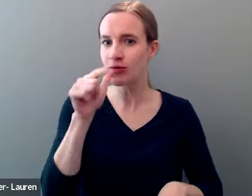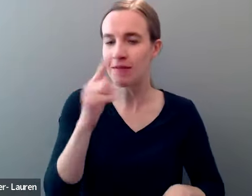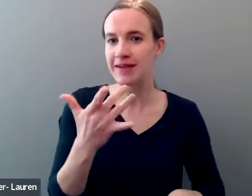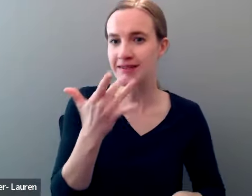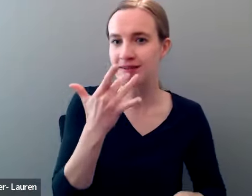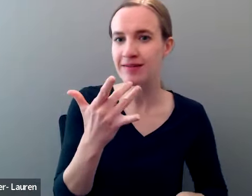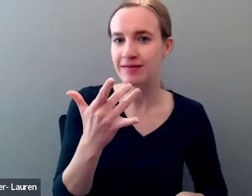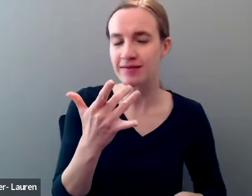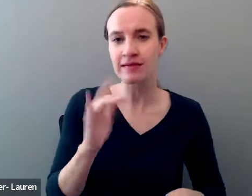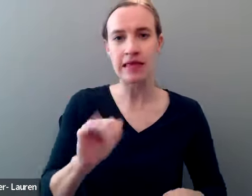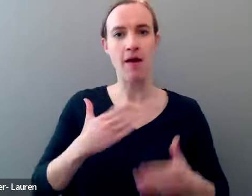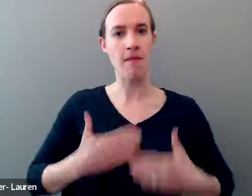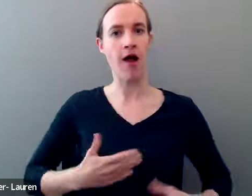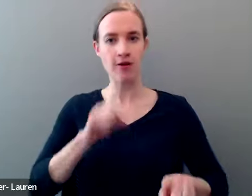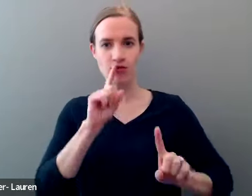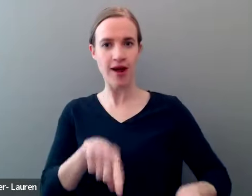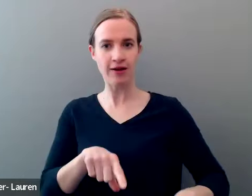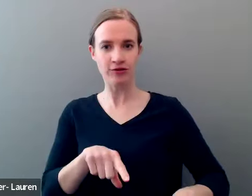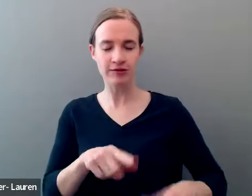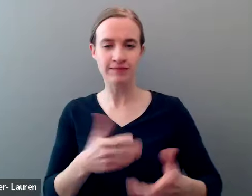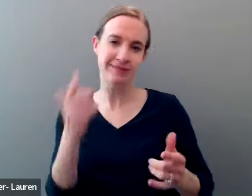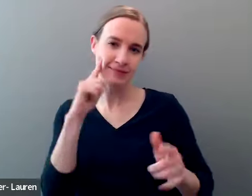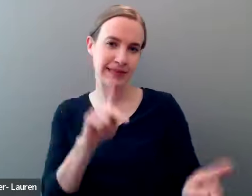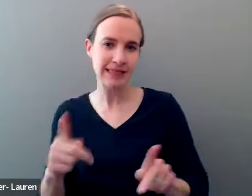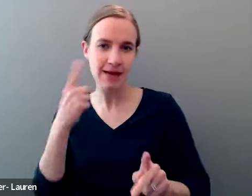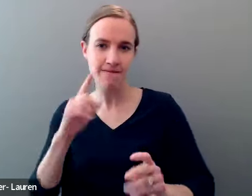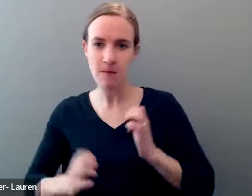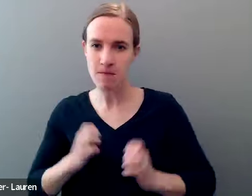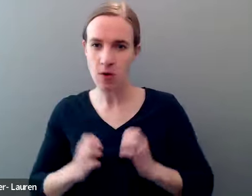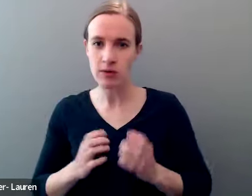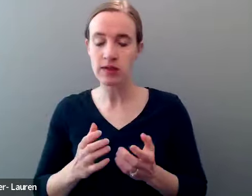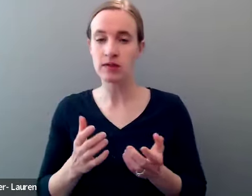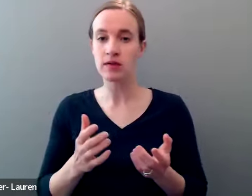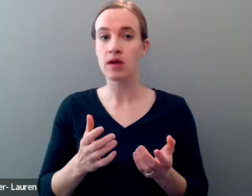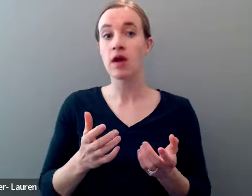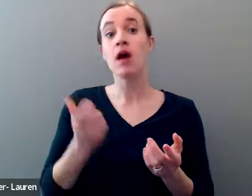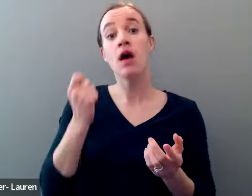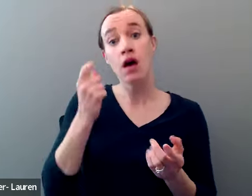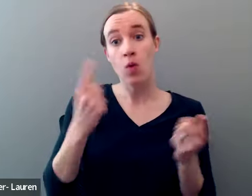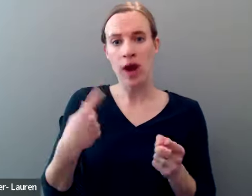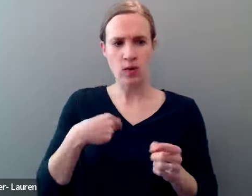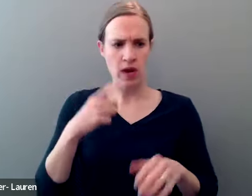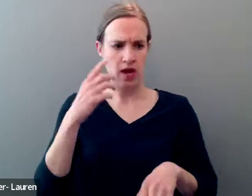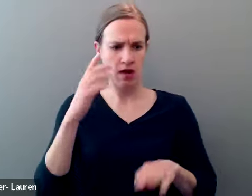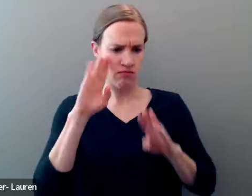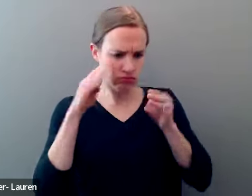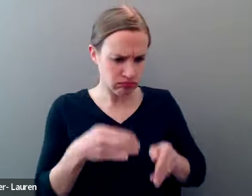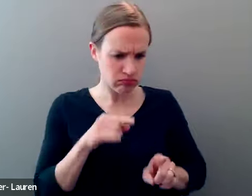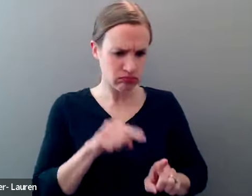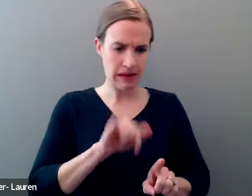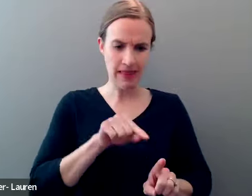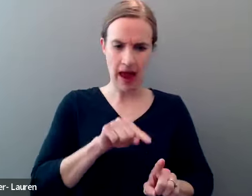reactions. And so what we pay attention to grows. I love this image too. It's like,